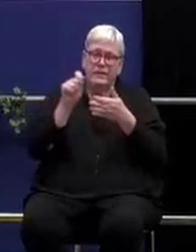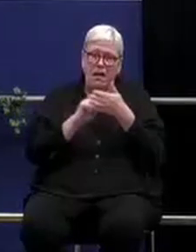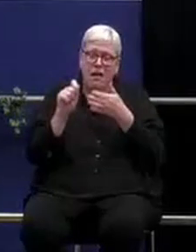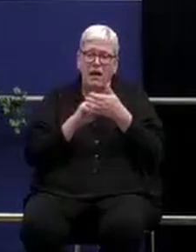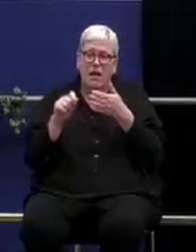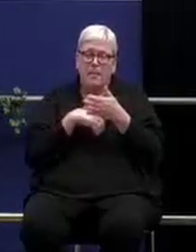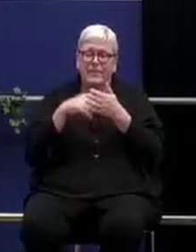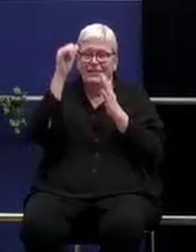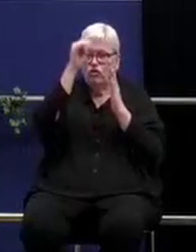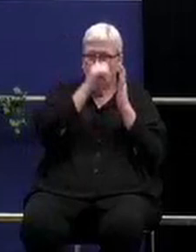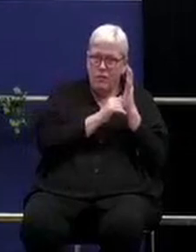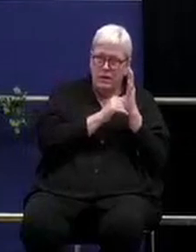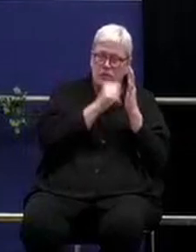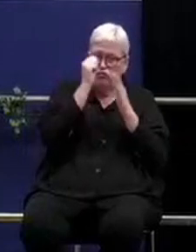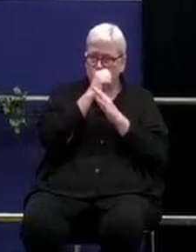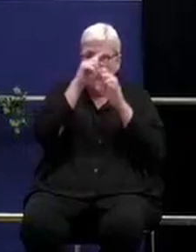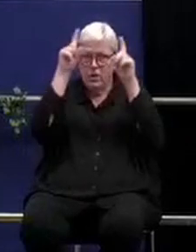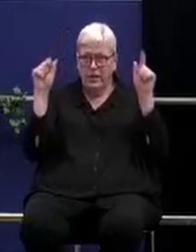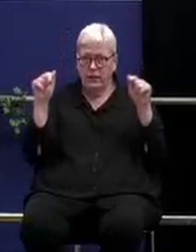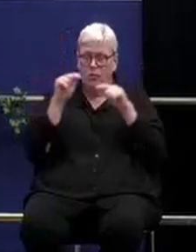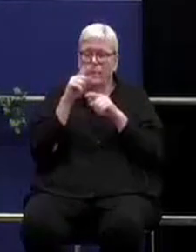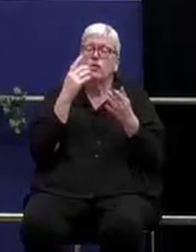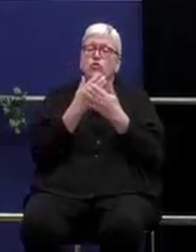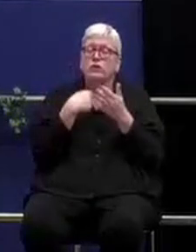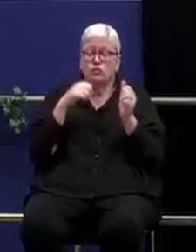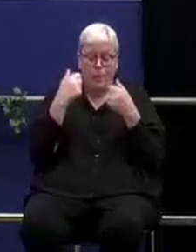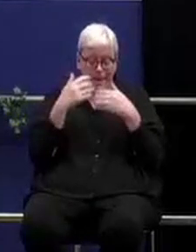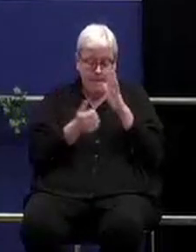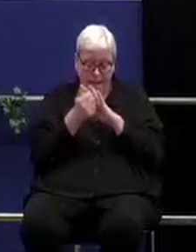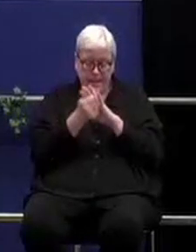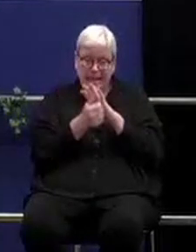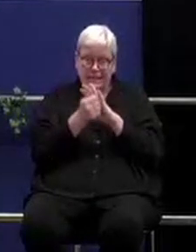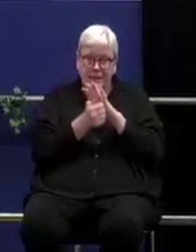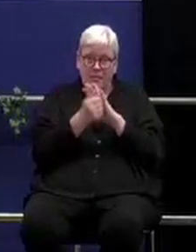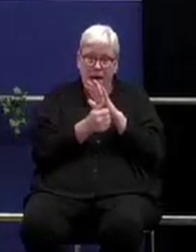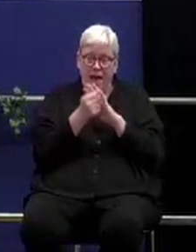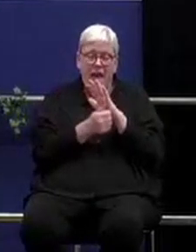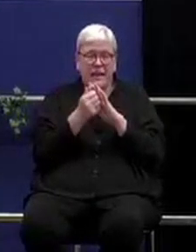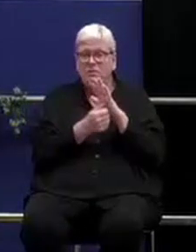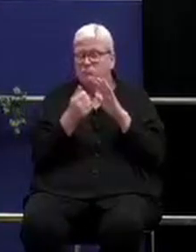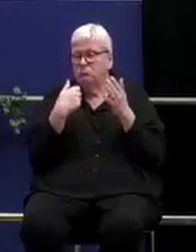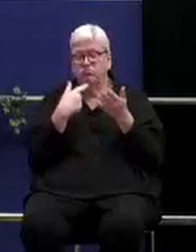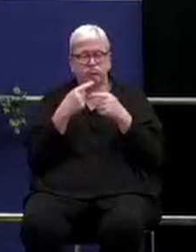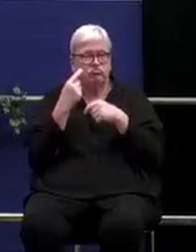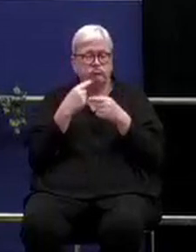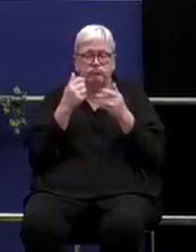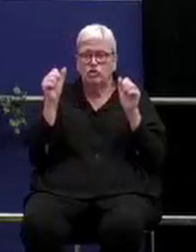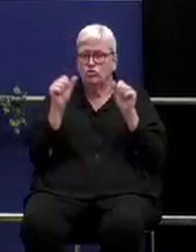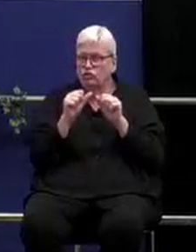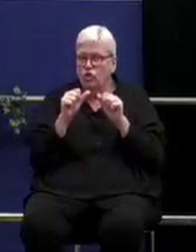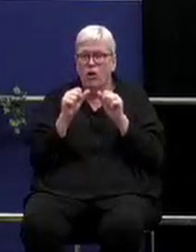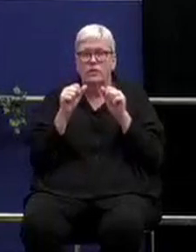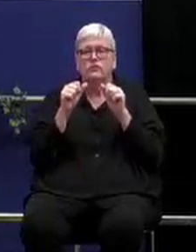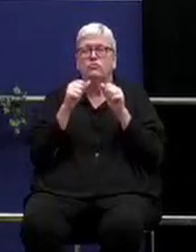in Glasgow. Her short stories have been published widely in literary anthologies. Notably, her short story, Milk, was